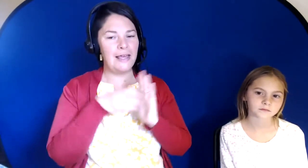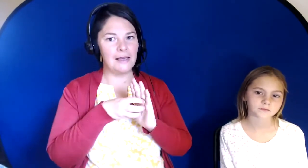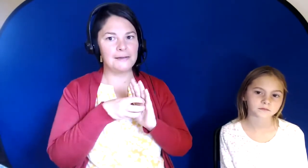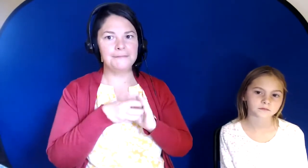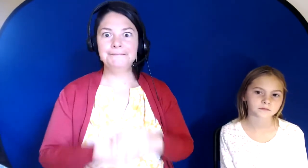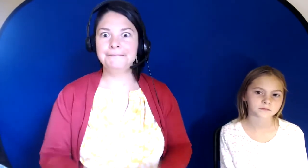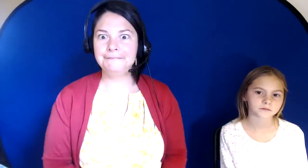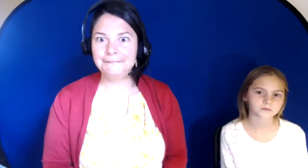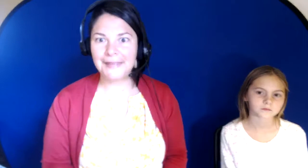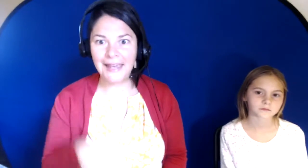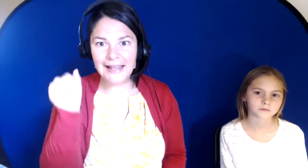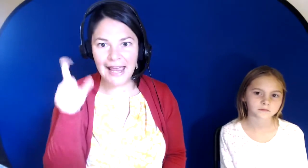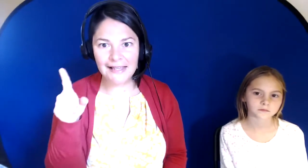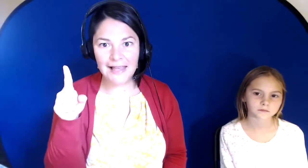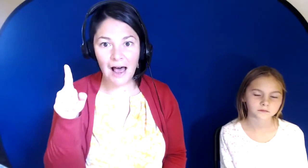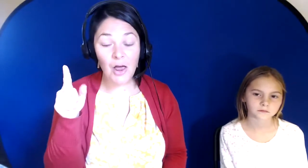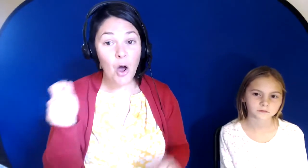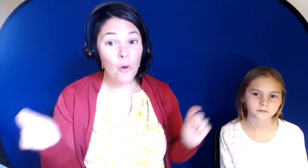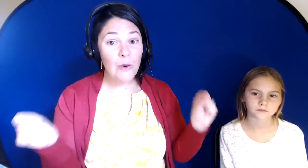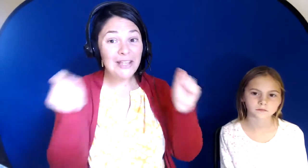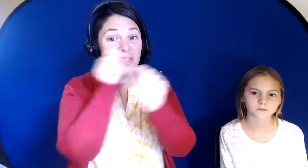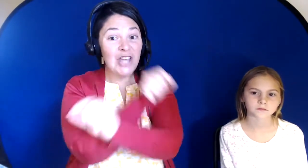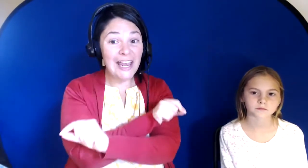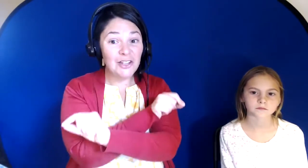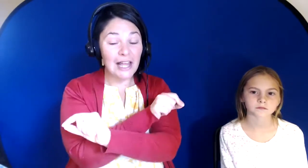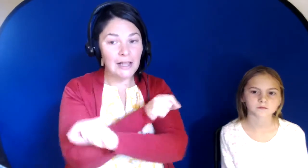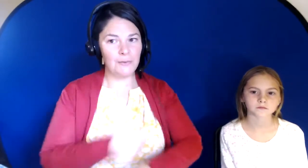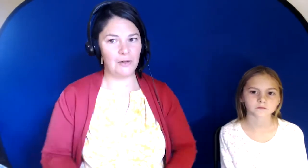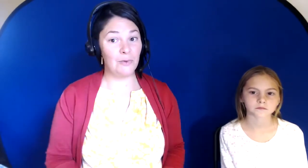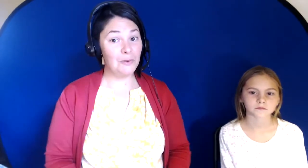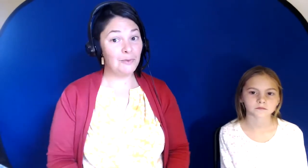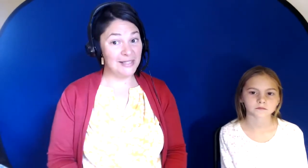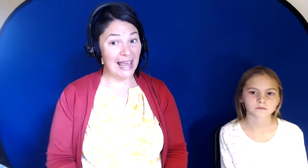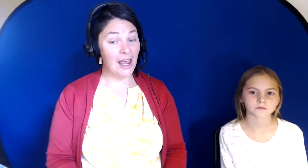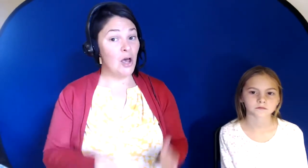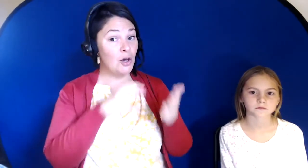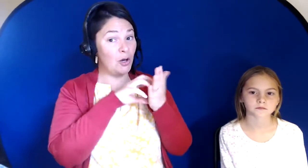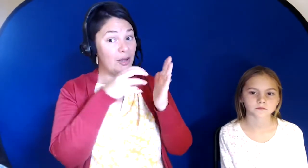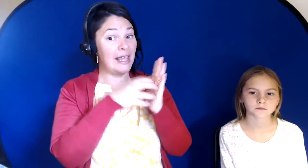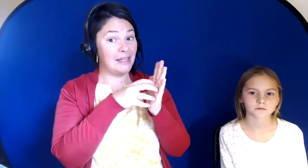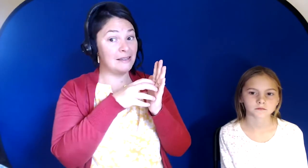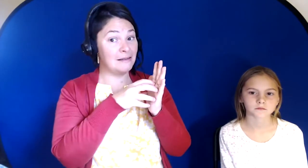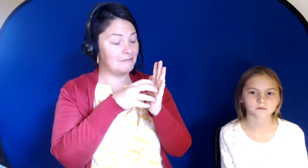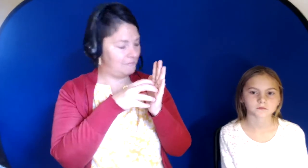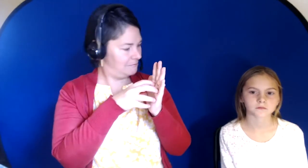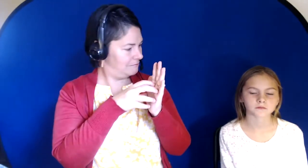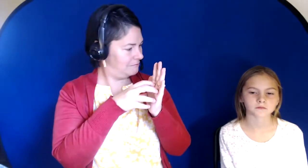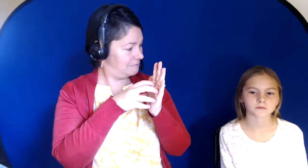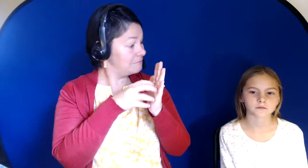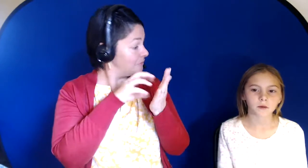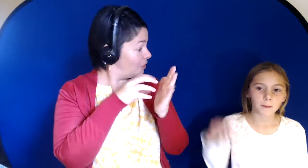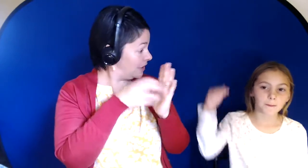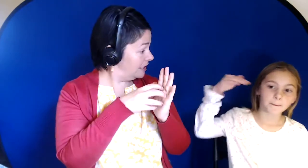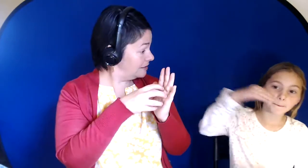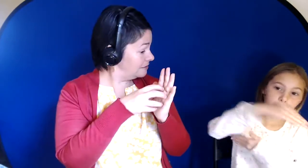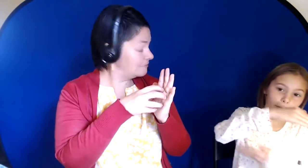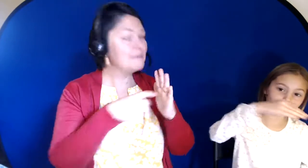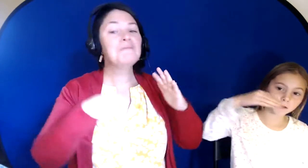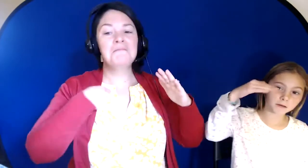cookies. In ASL, we change that a little bit. We say, cookies. Cookies,